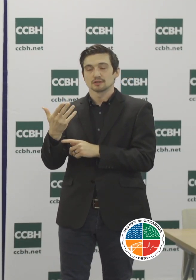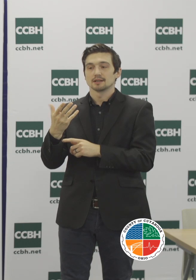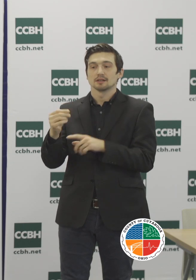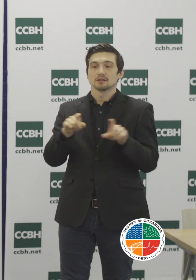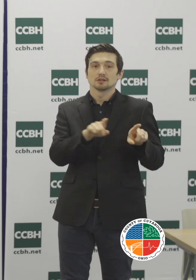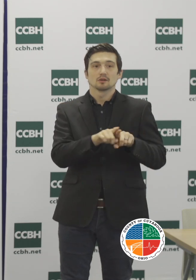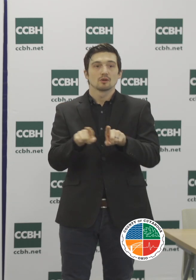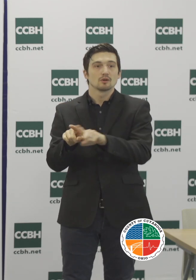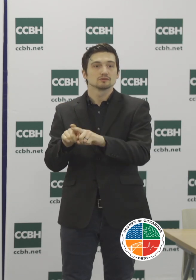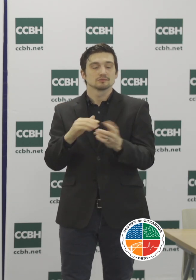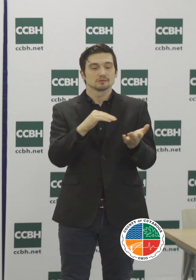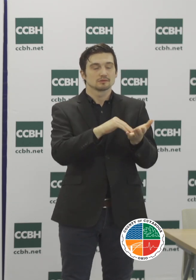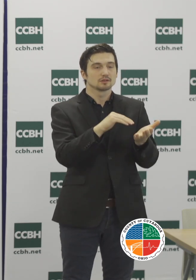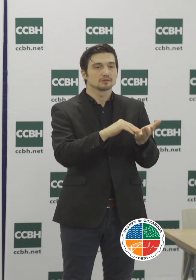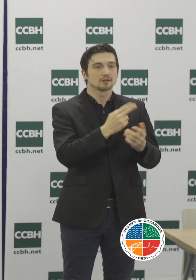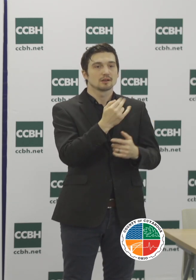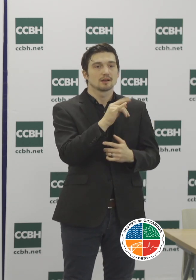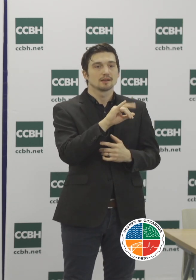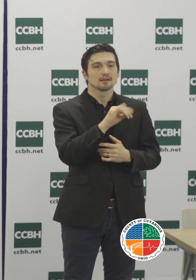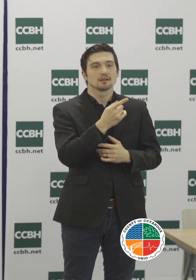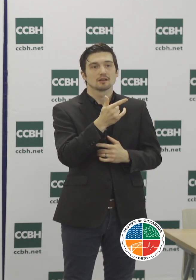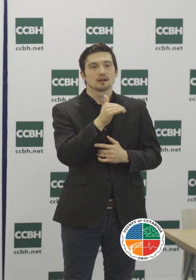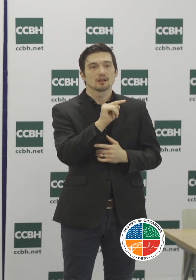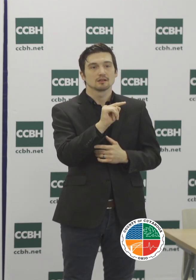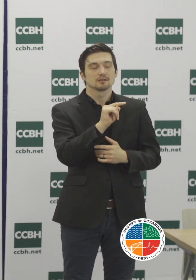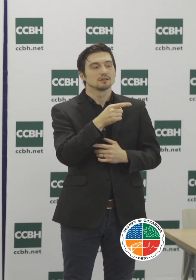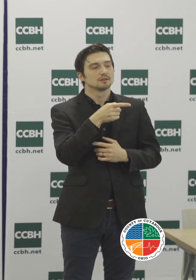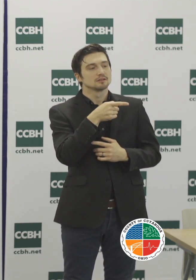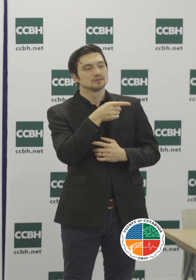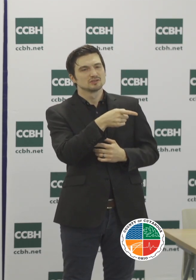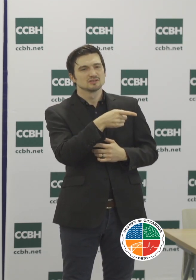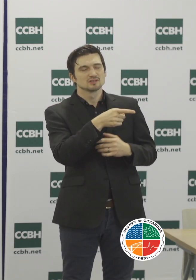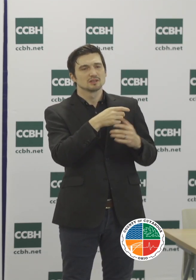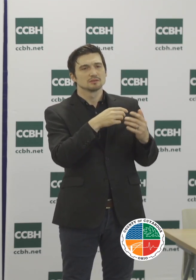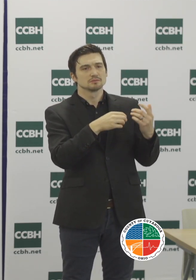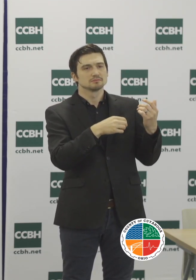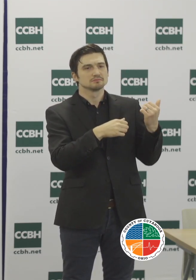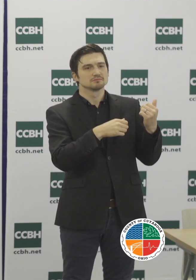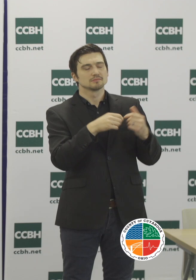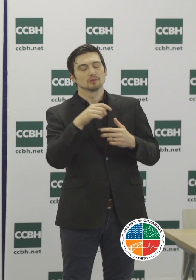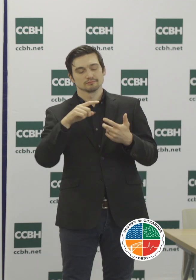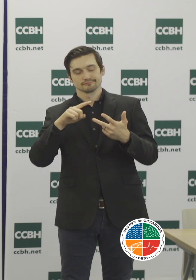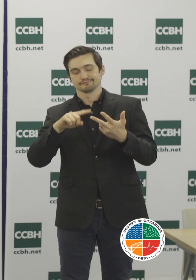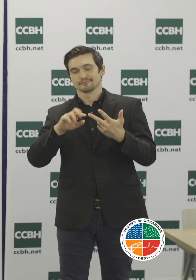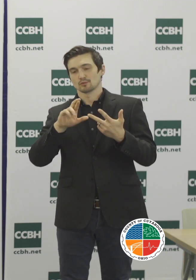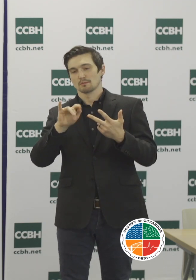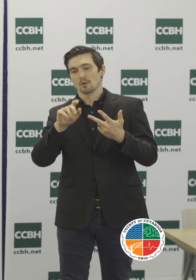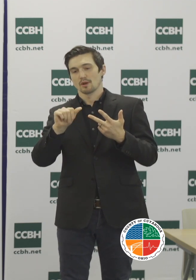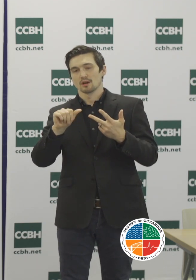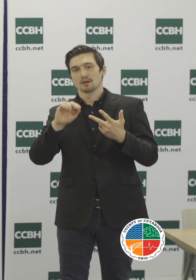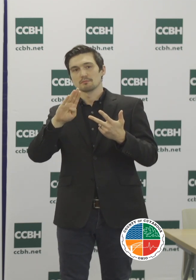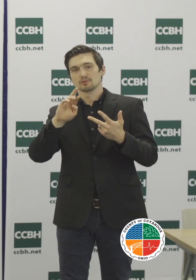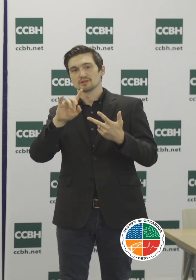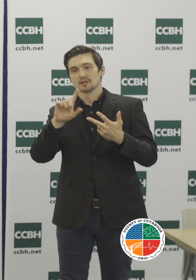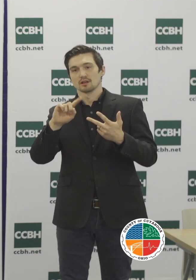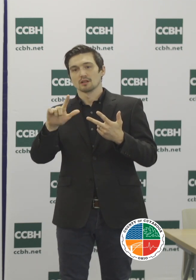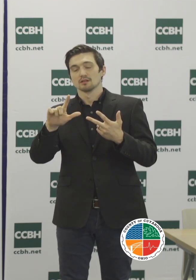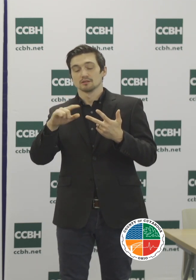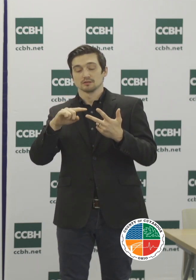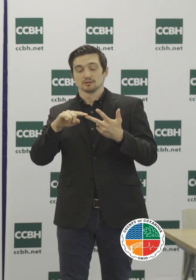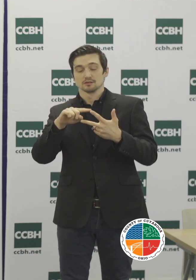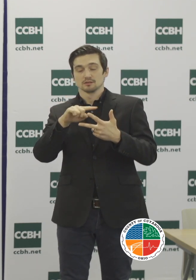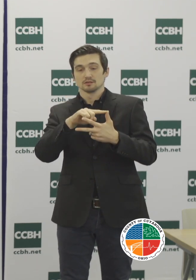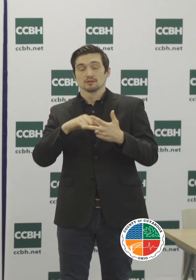also with Dr. Heidi Gullett, our Medical Director, and our Co-Director of Prevention and Wellness, Ramona Brazil. And so with that, I'd like to start off